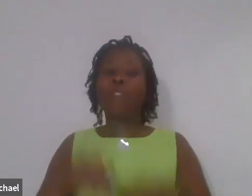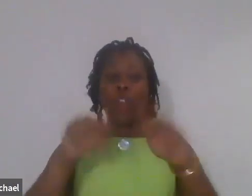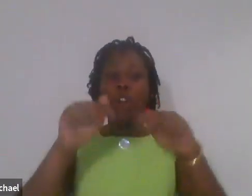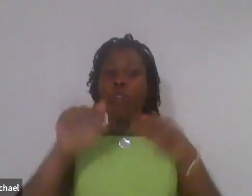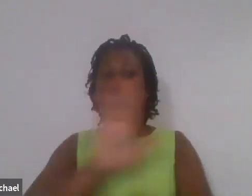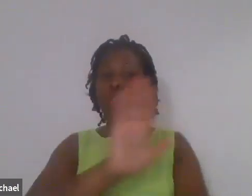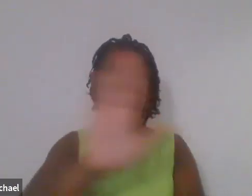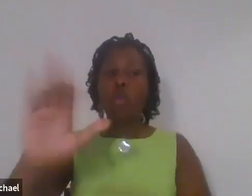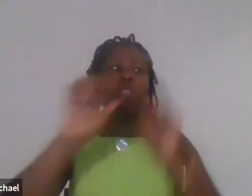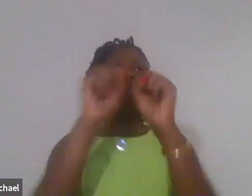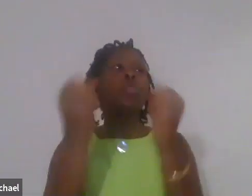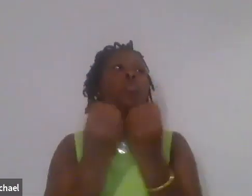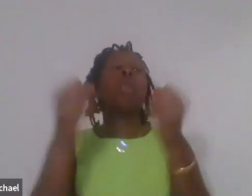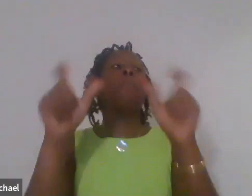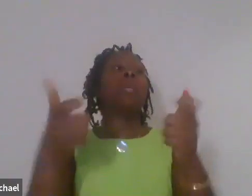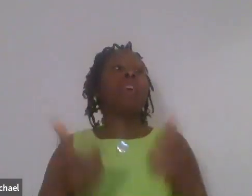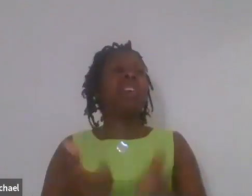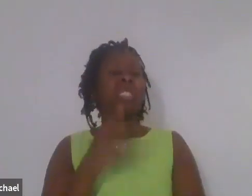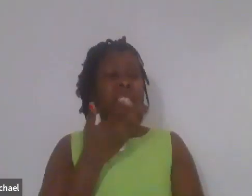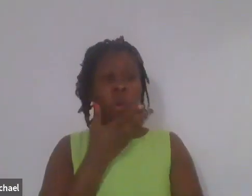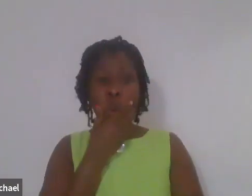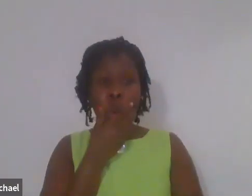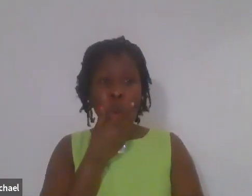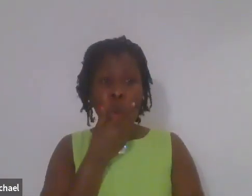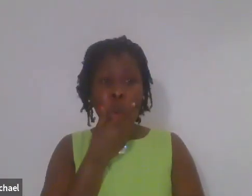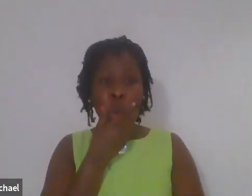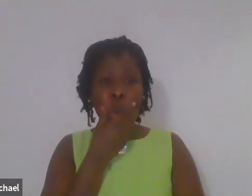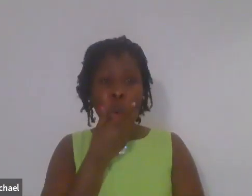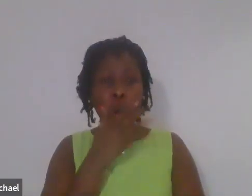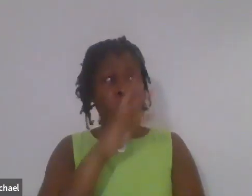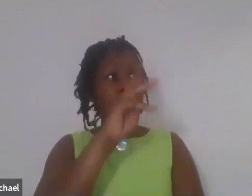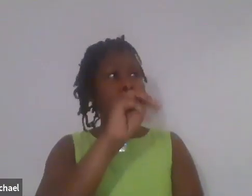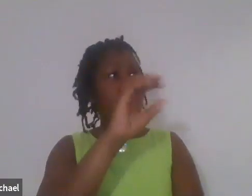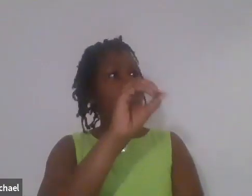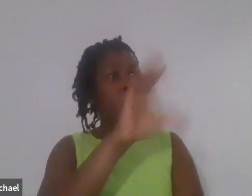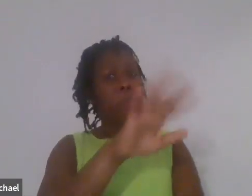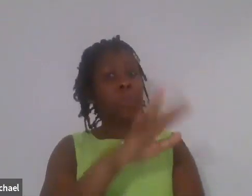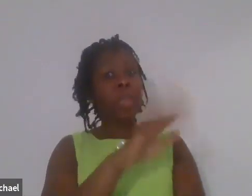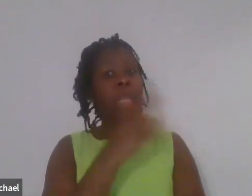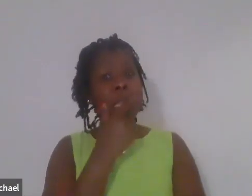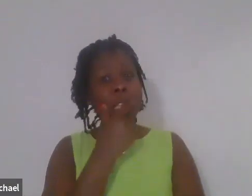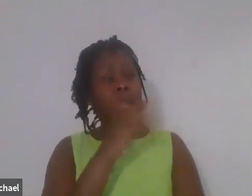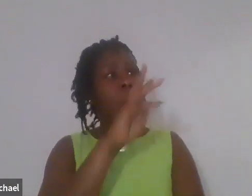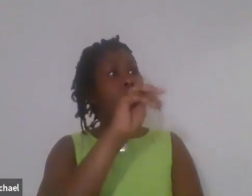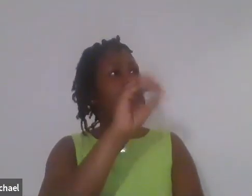CV and they're following on your social media, can they relate you being one and the same